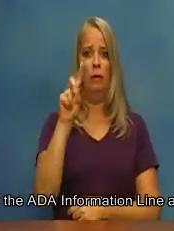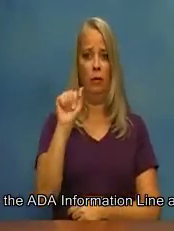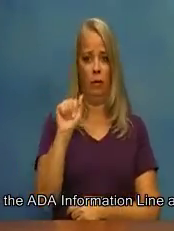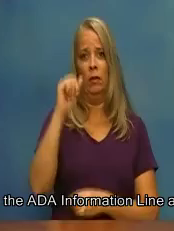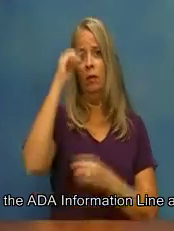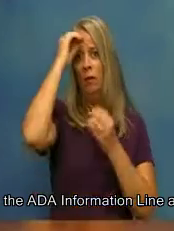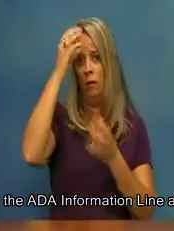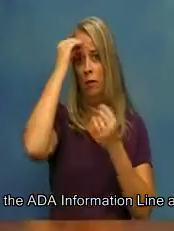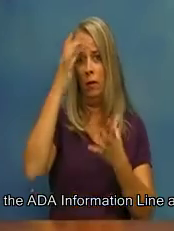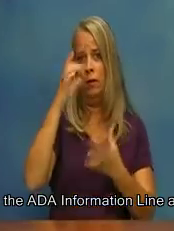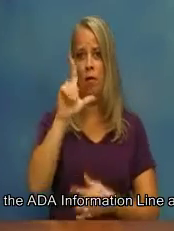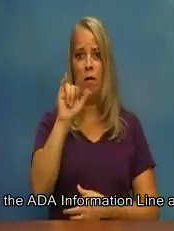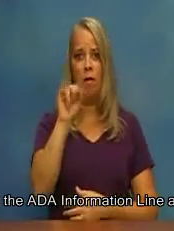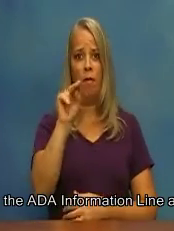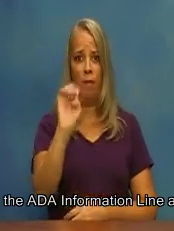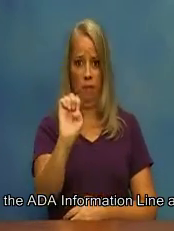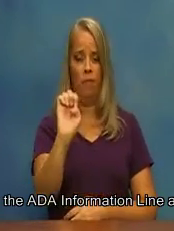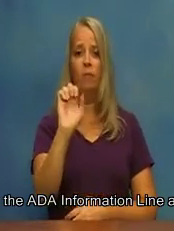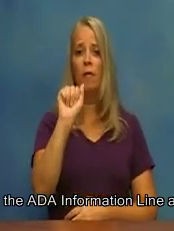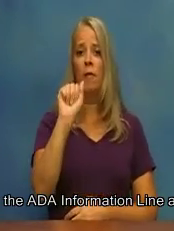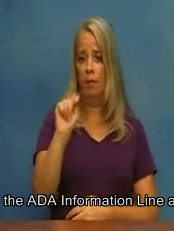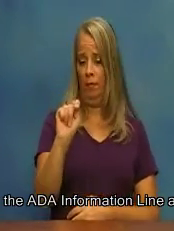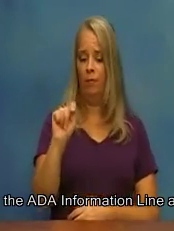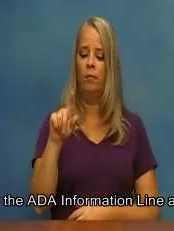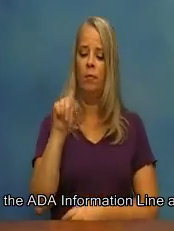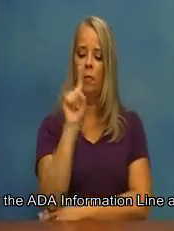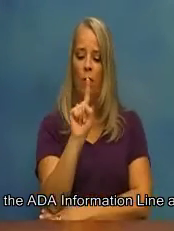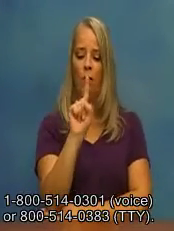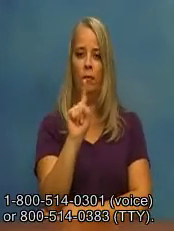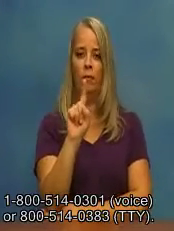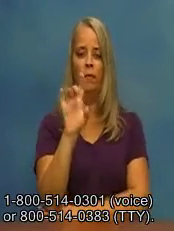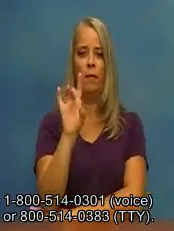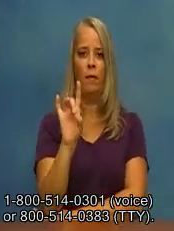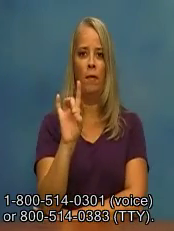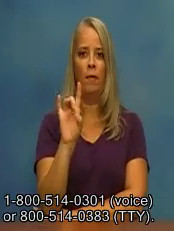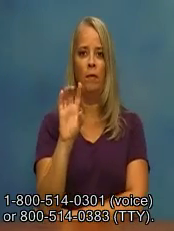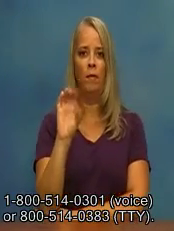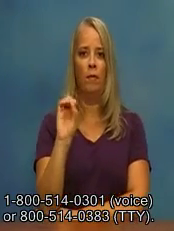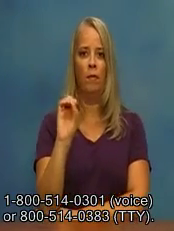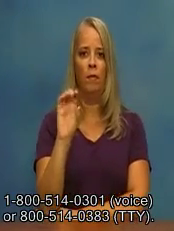information line at... 1-800